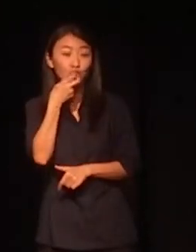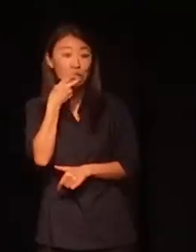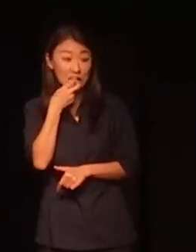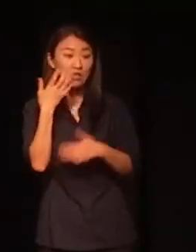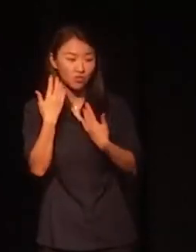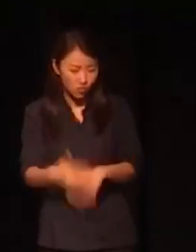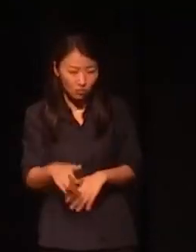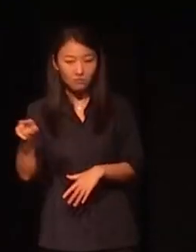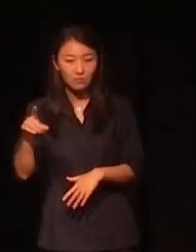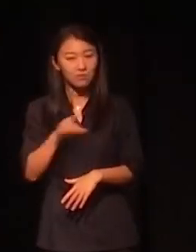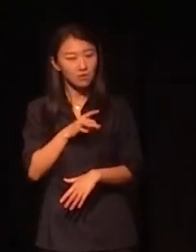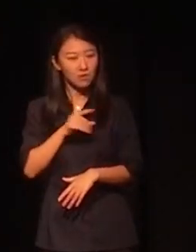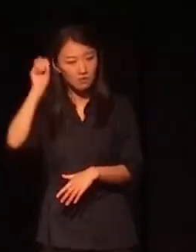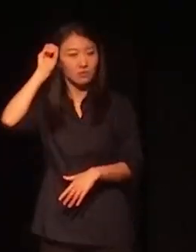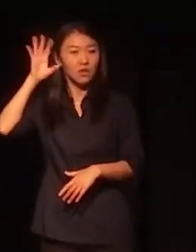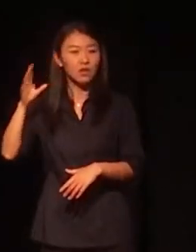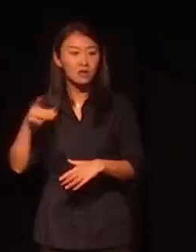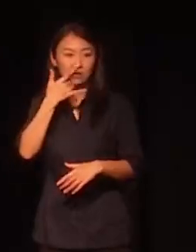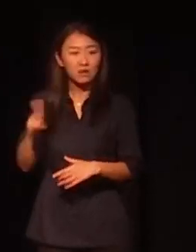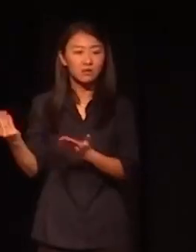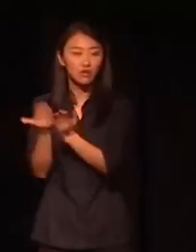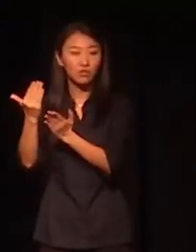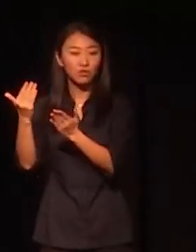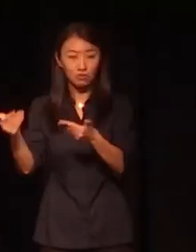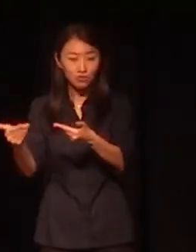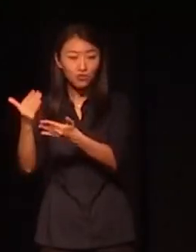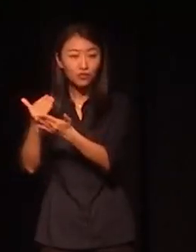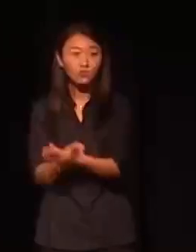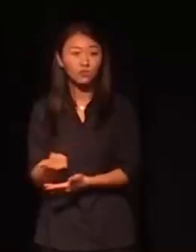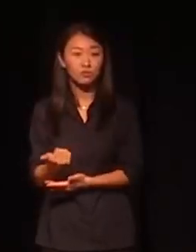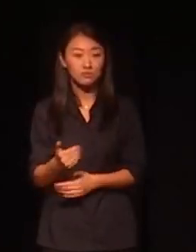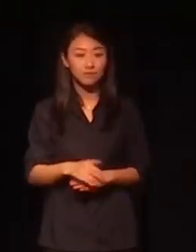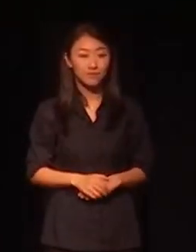menu that you can understand. Okay, so